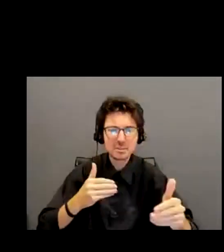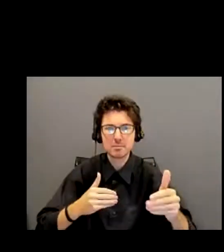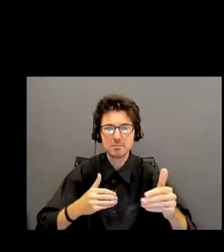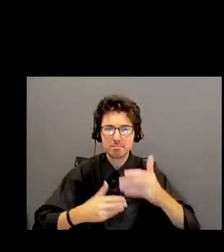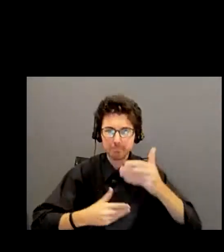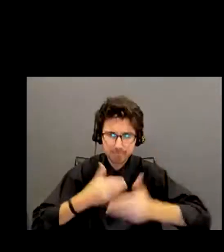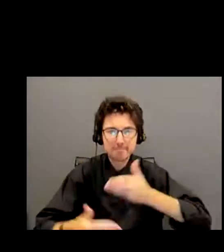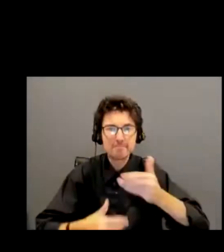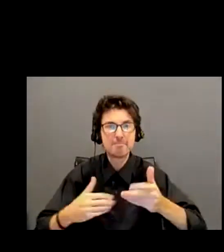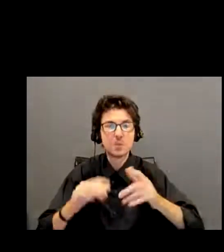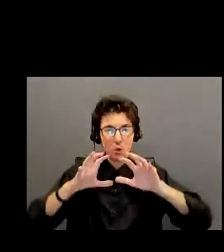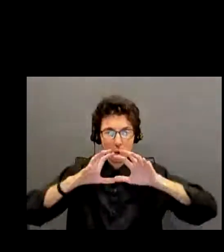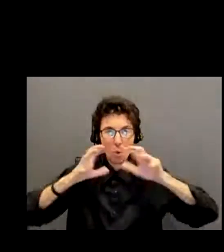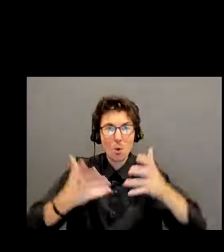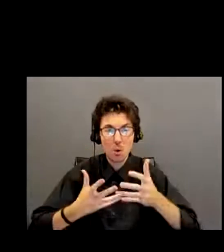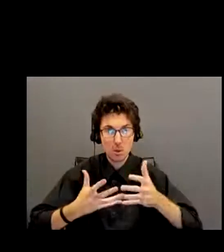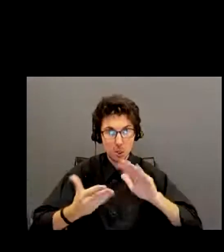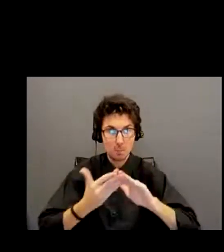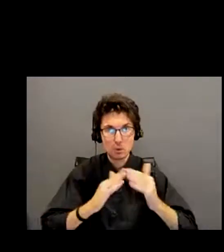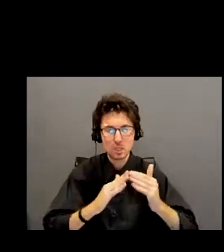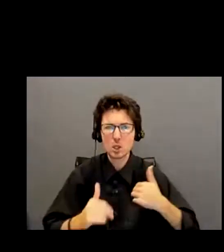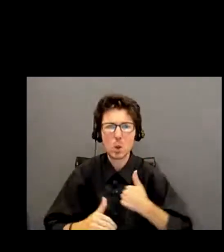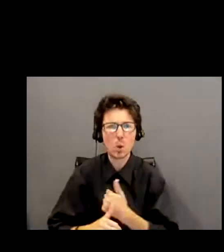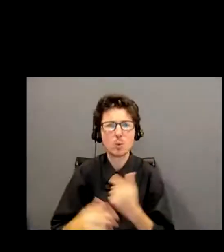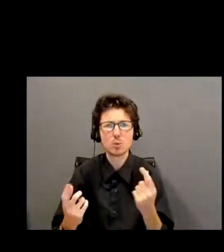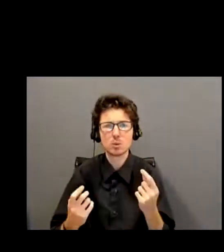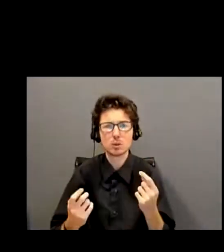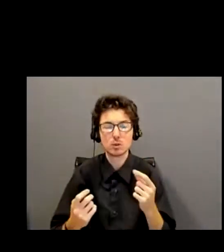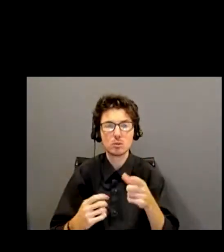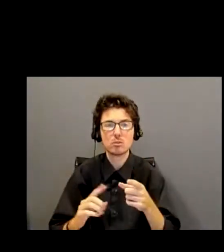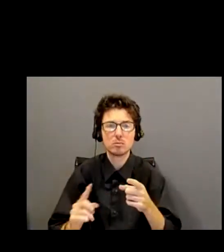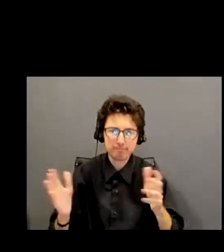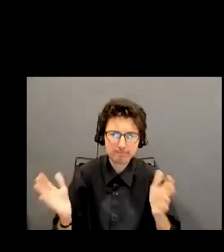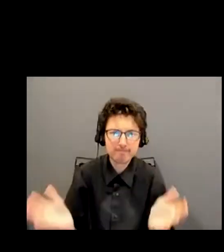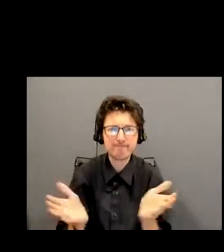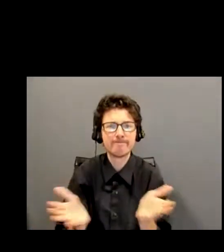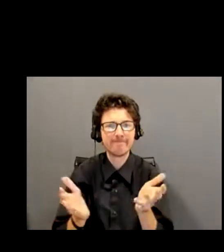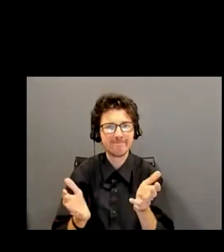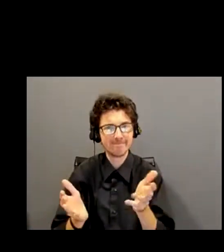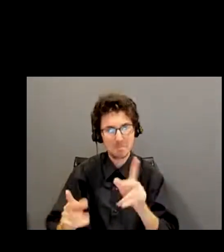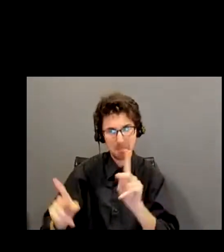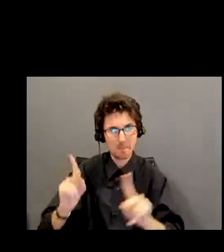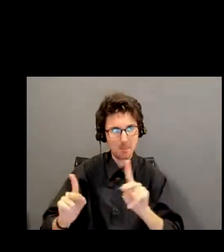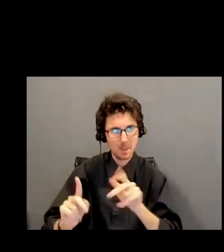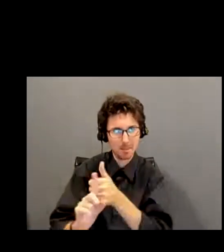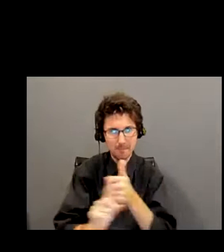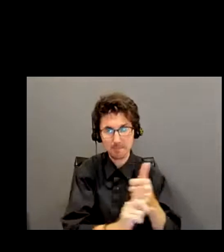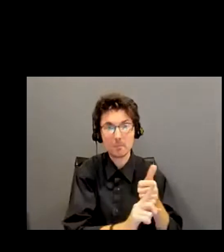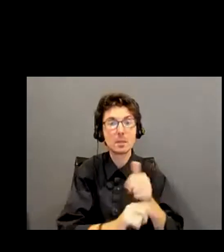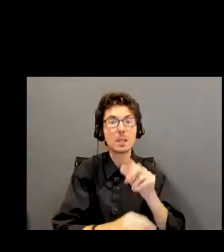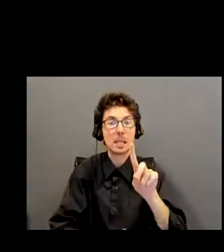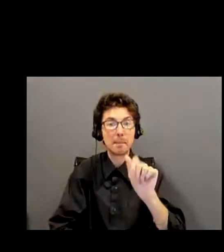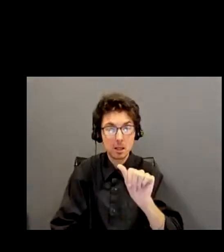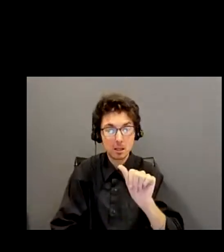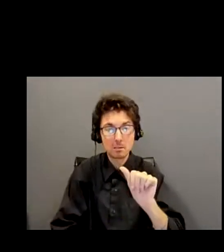global community. How can we further promote the right of persons with disabilities? We had a week visit in